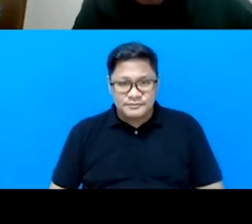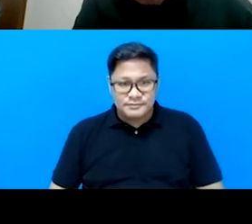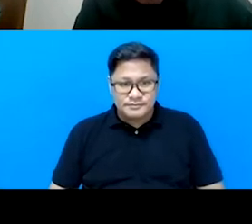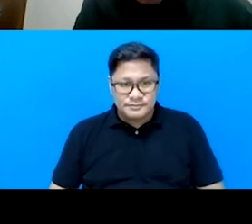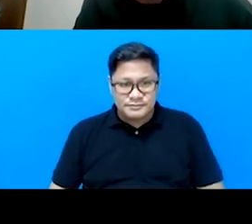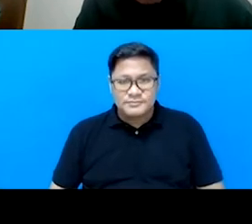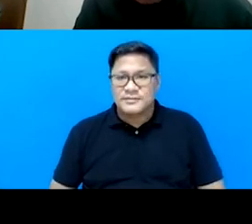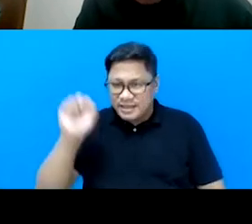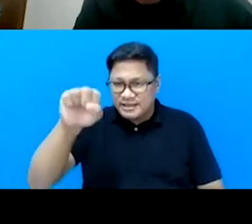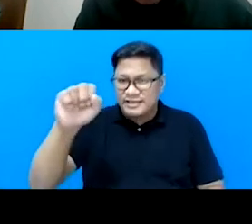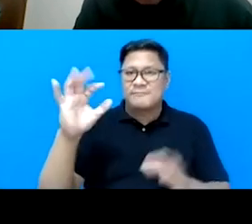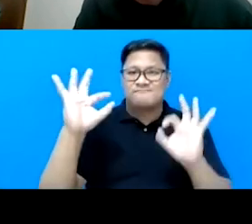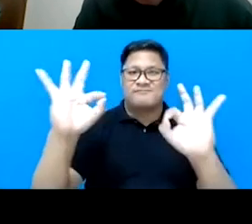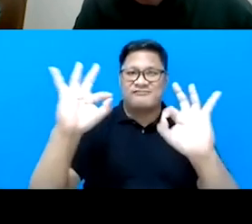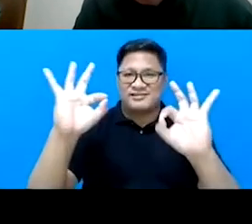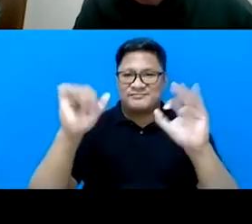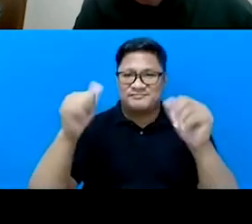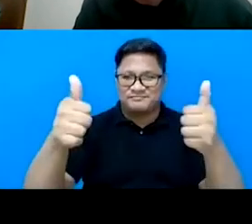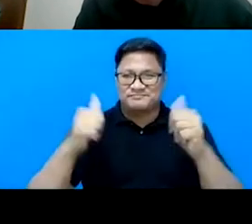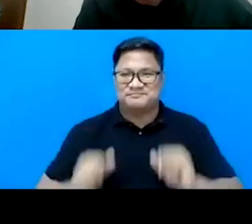Yes, perfect.